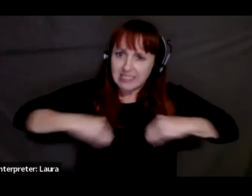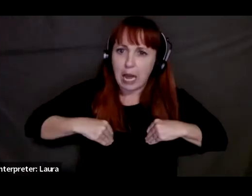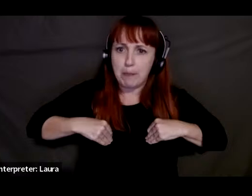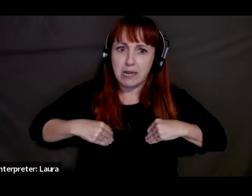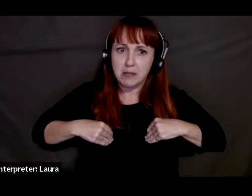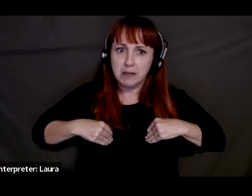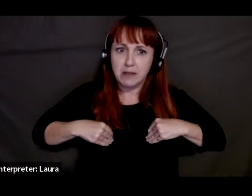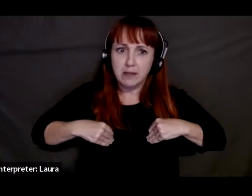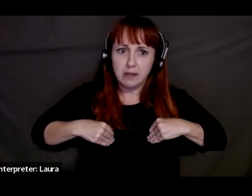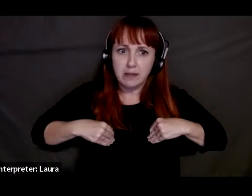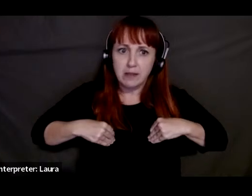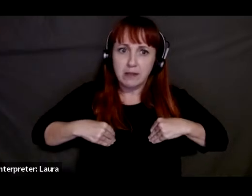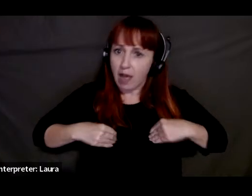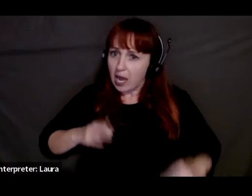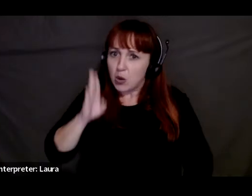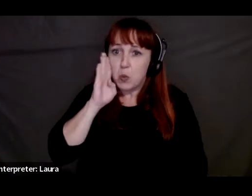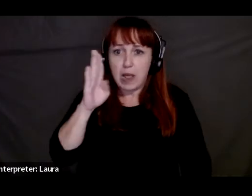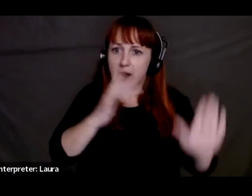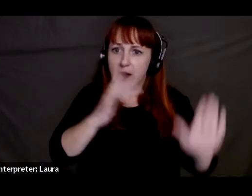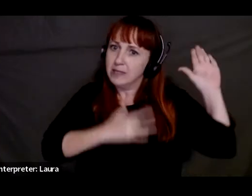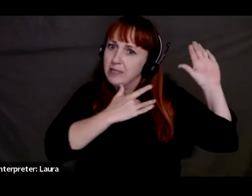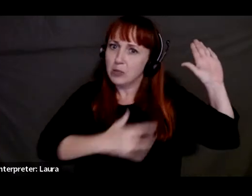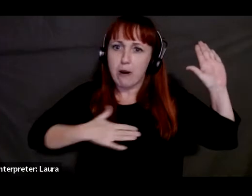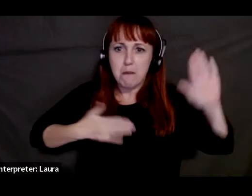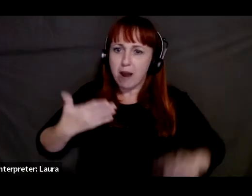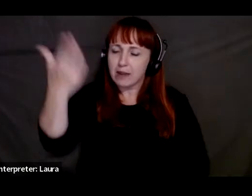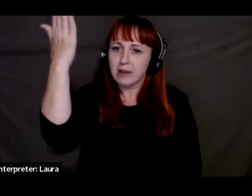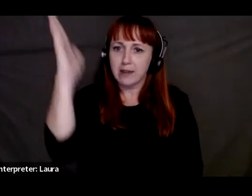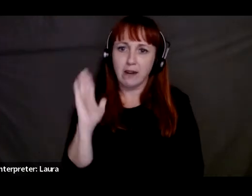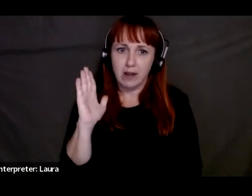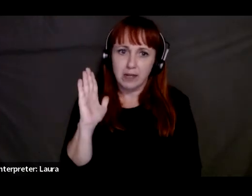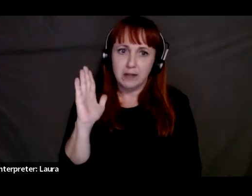do it. I swear to my God.